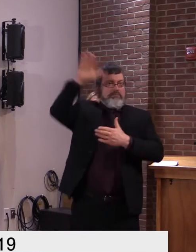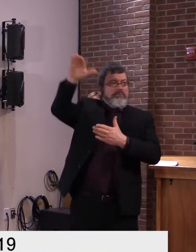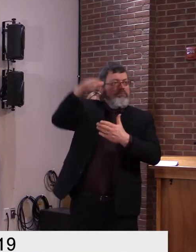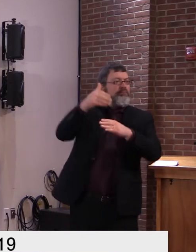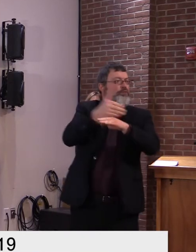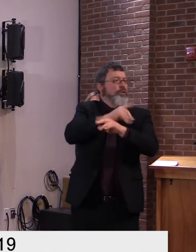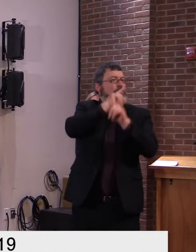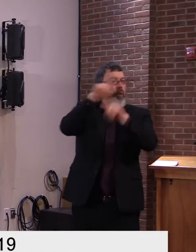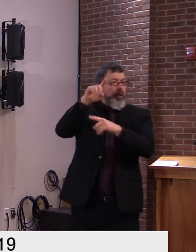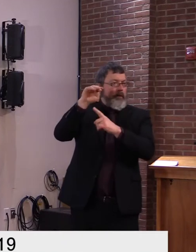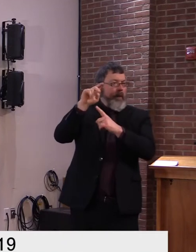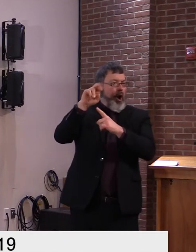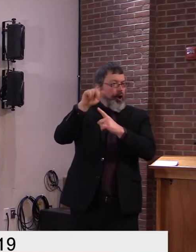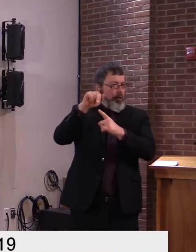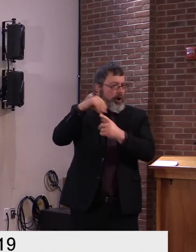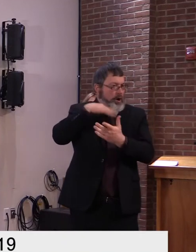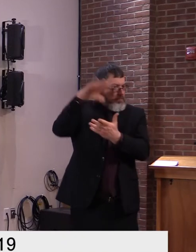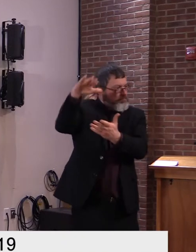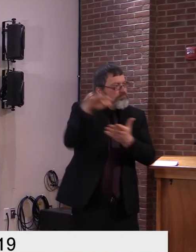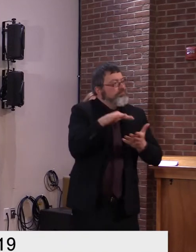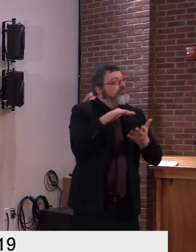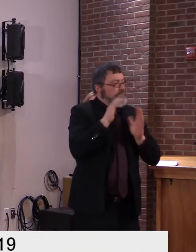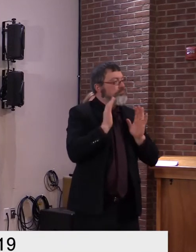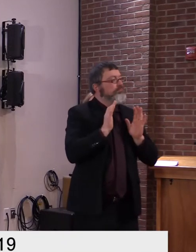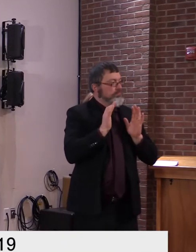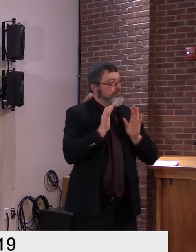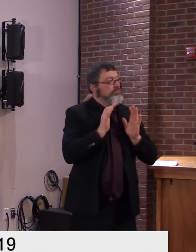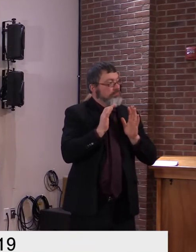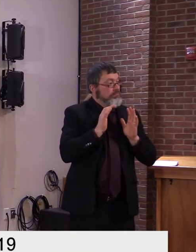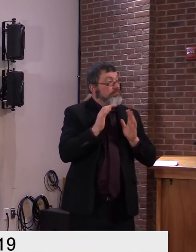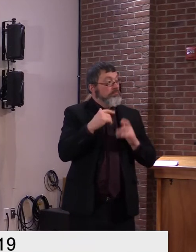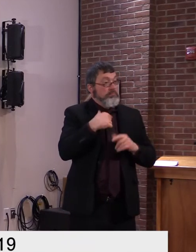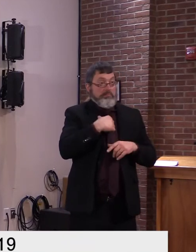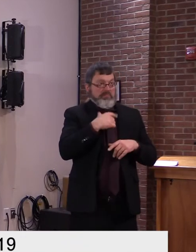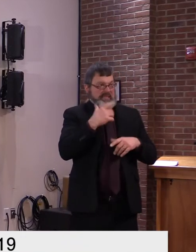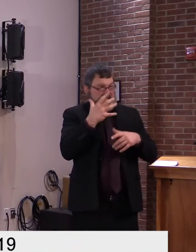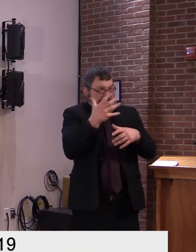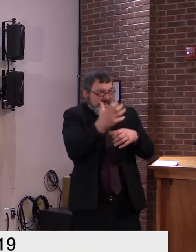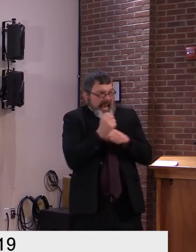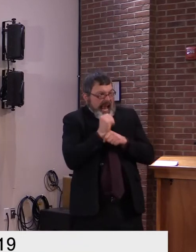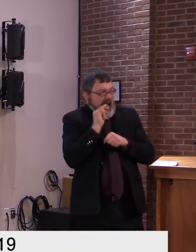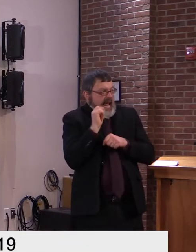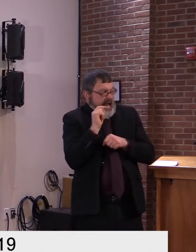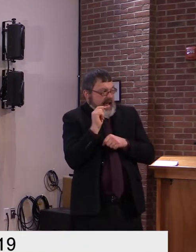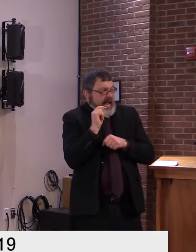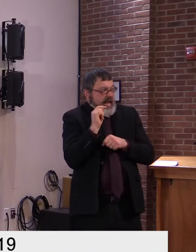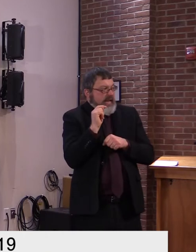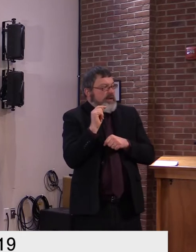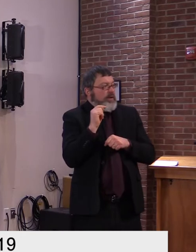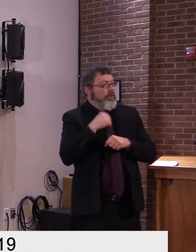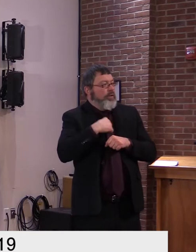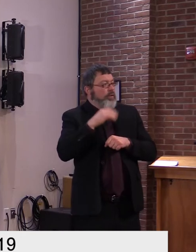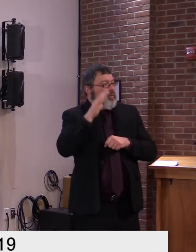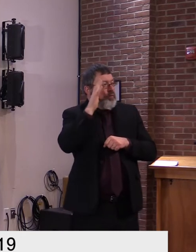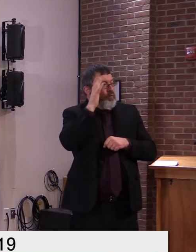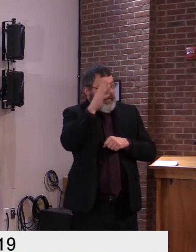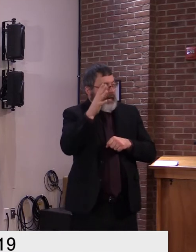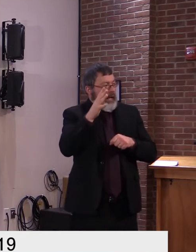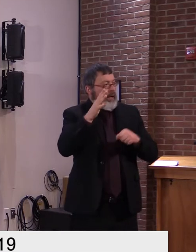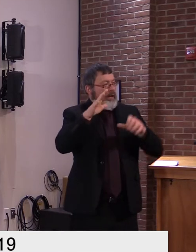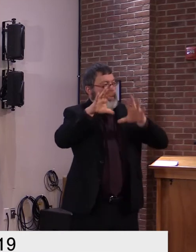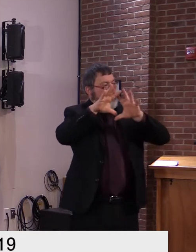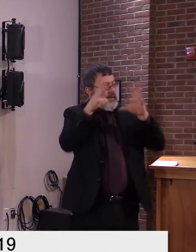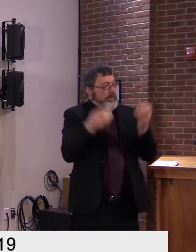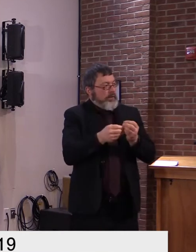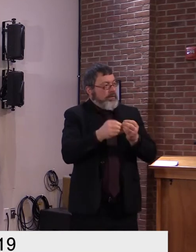almost 34,000 doses of both Pfizer and Moderna by the end of this month. These vaccines are similar